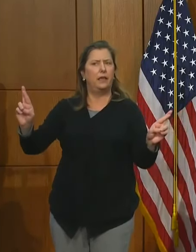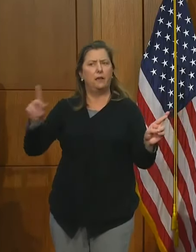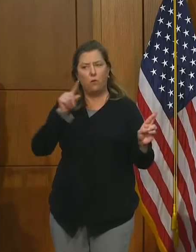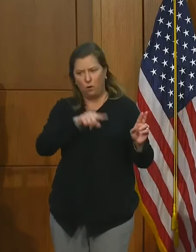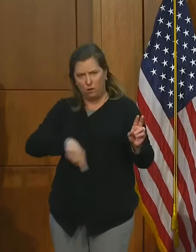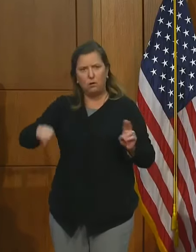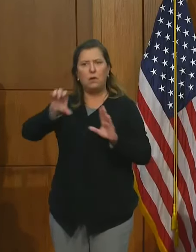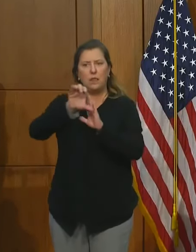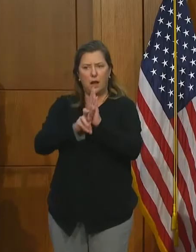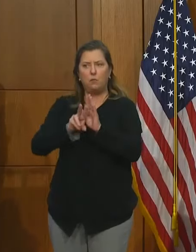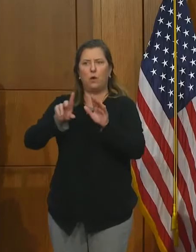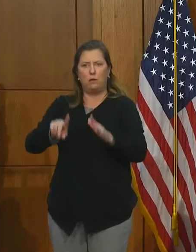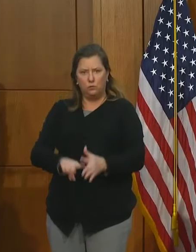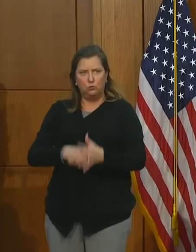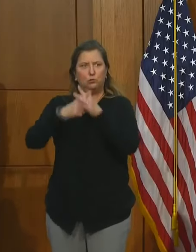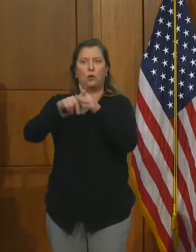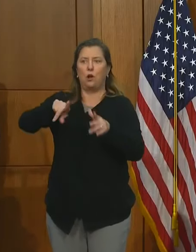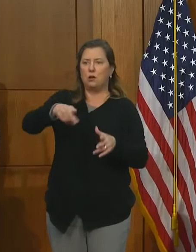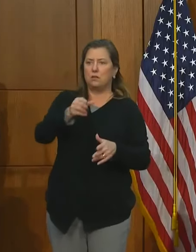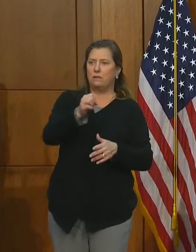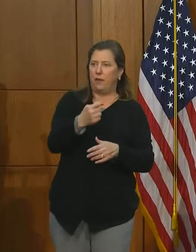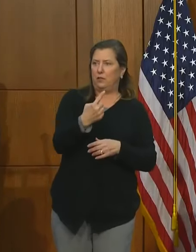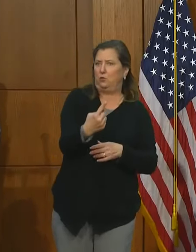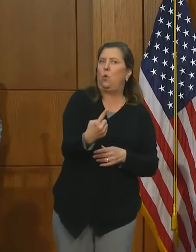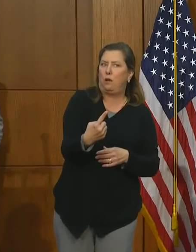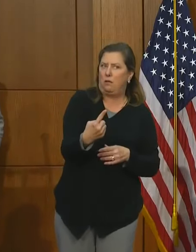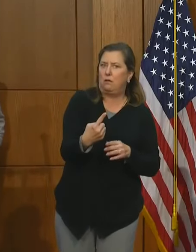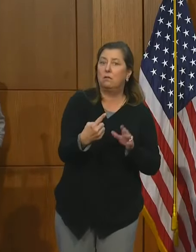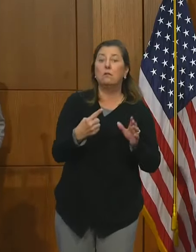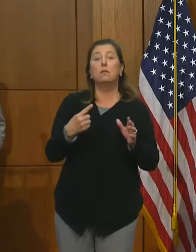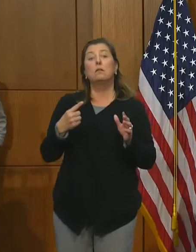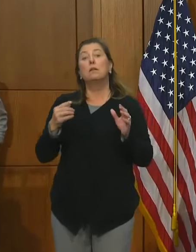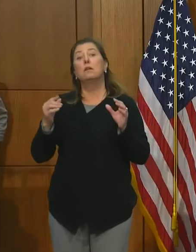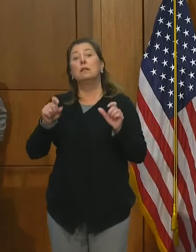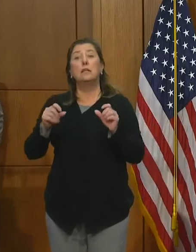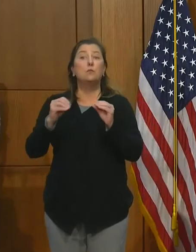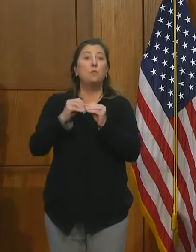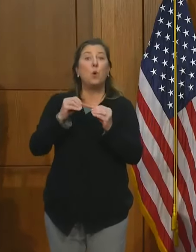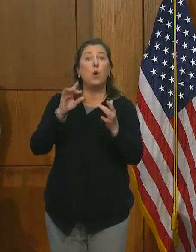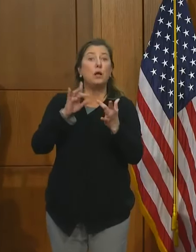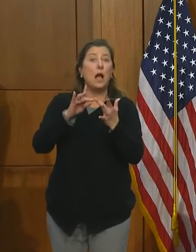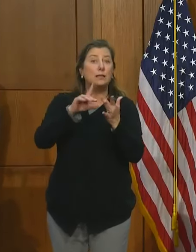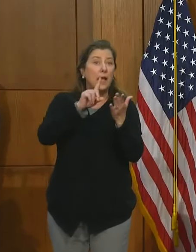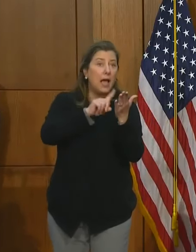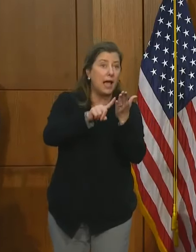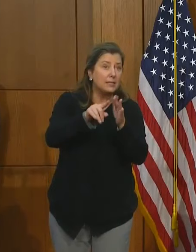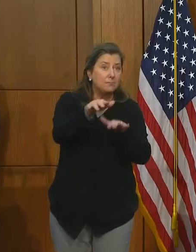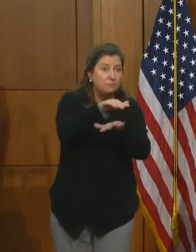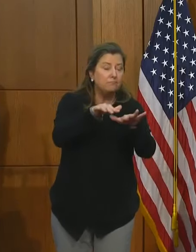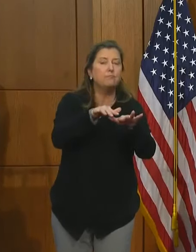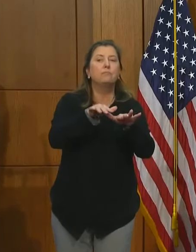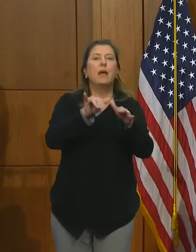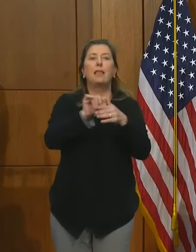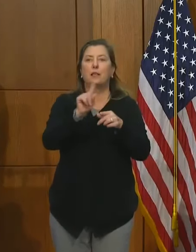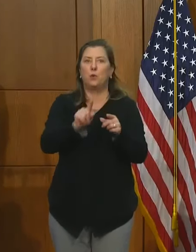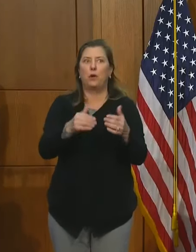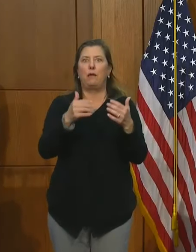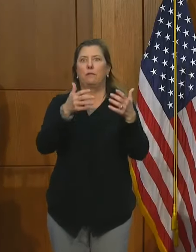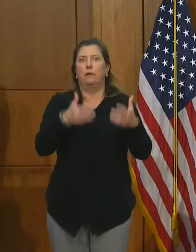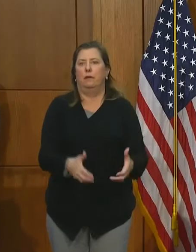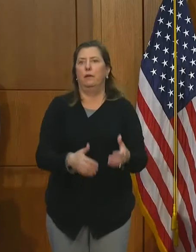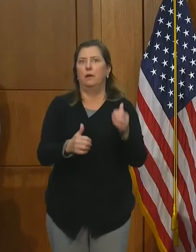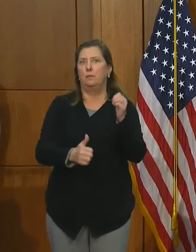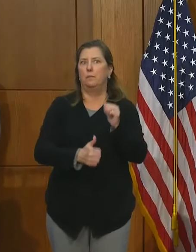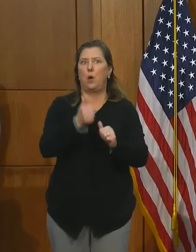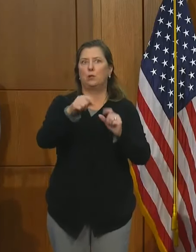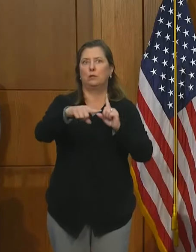to enter phase one. Where we're going to have to really ramp up some of our contact tracing is where we have the preponderance of positive tests, which is